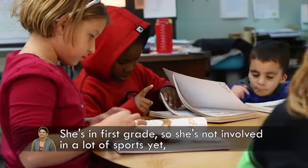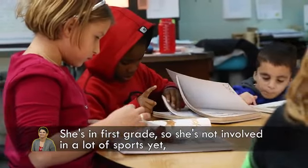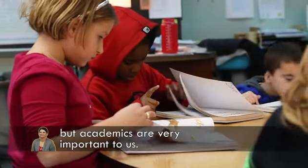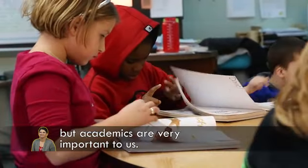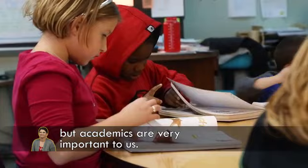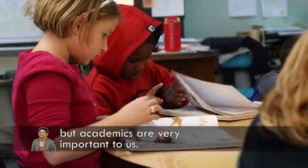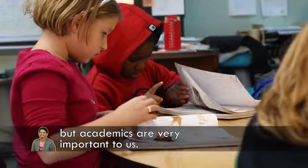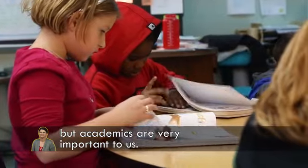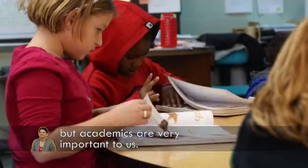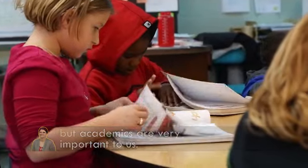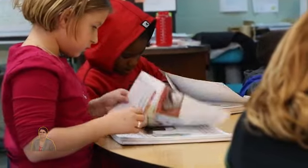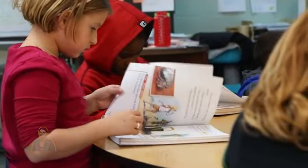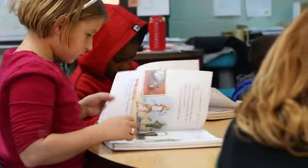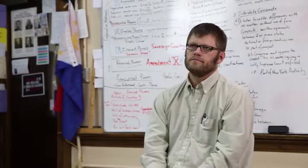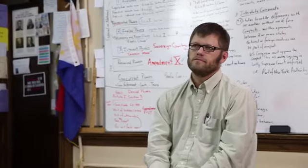yet, but academics are very important to us.